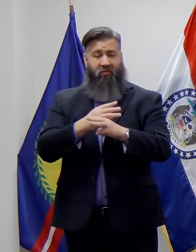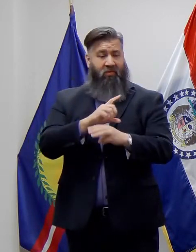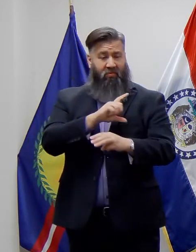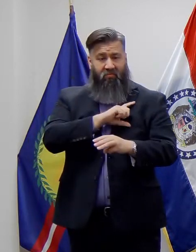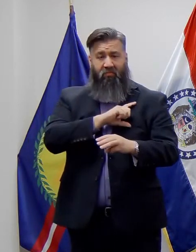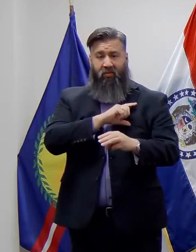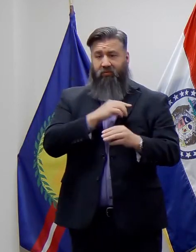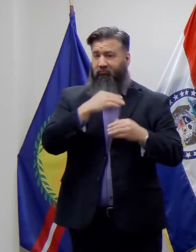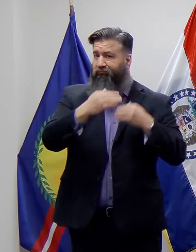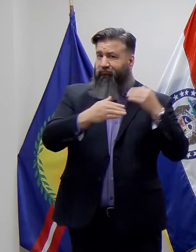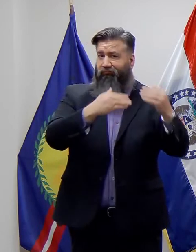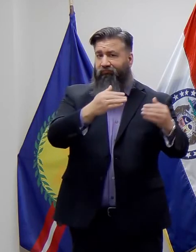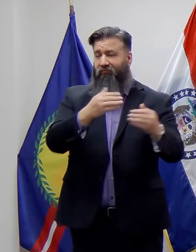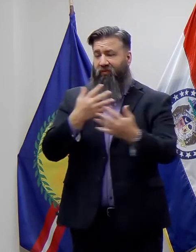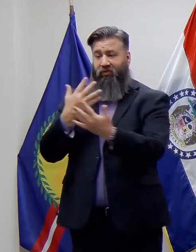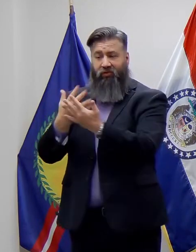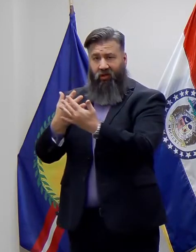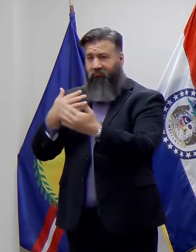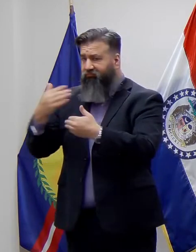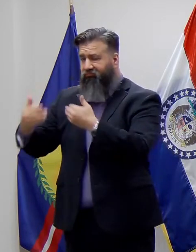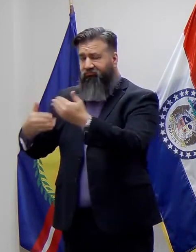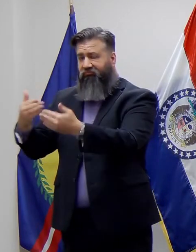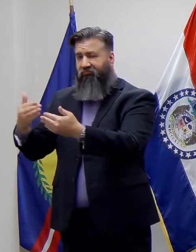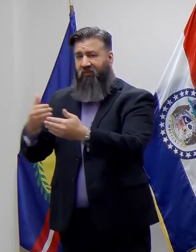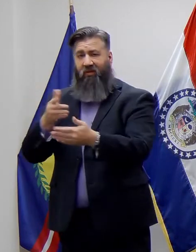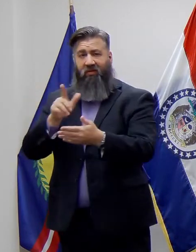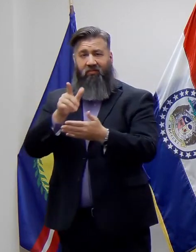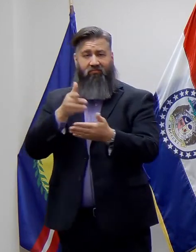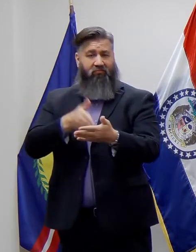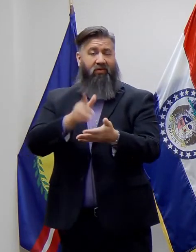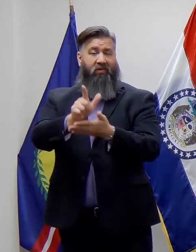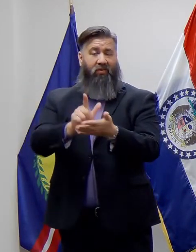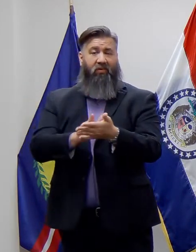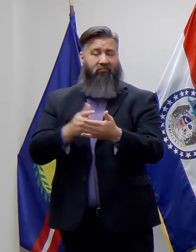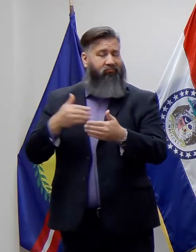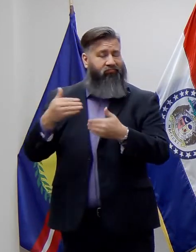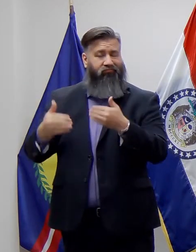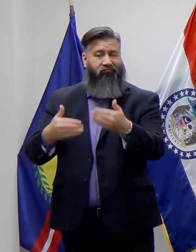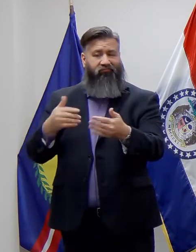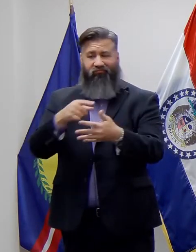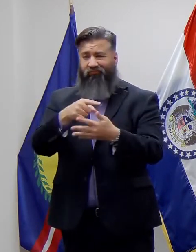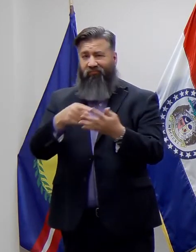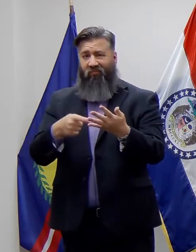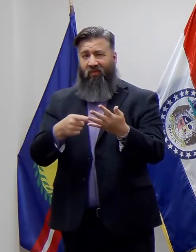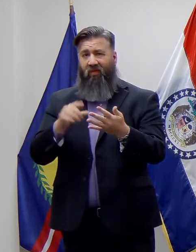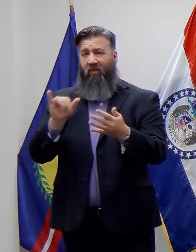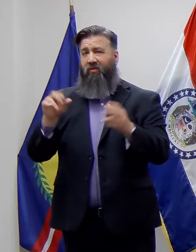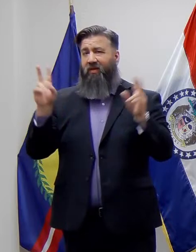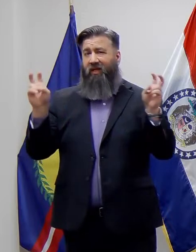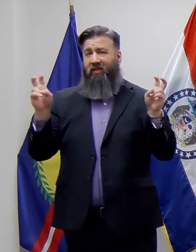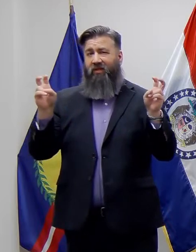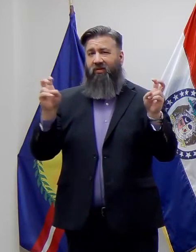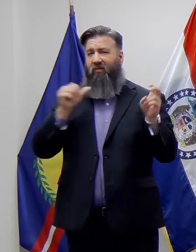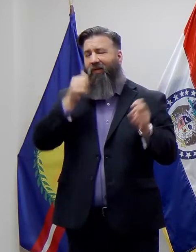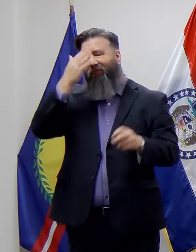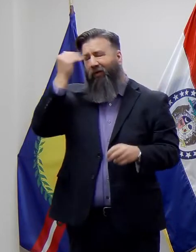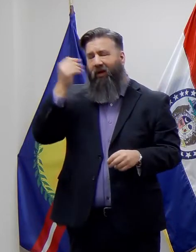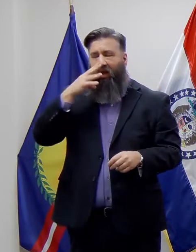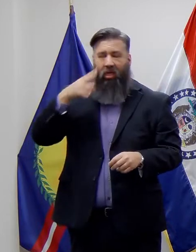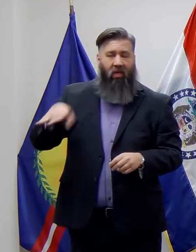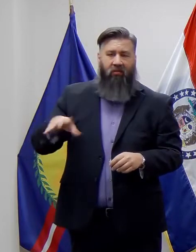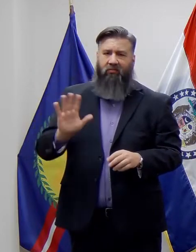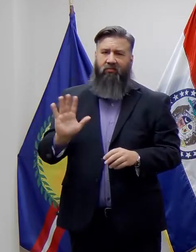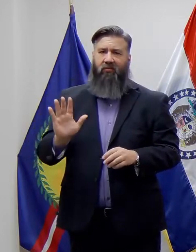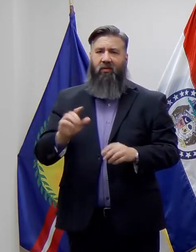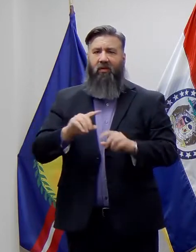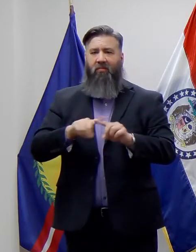a lot of progress. And the prosecuting attorney was making a lot of progress. So those issues weren't left unattended. The